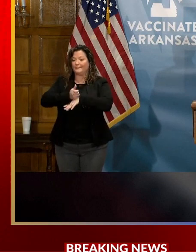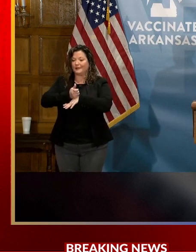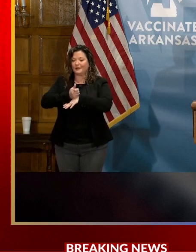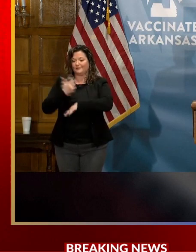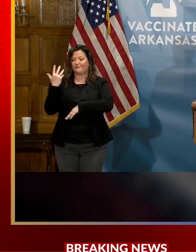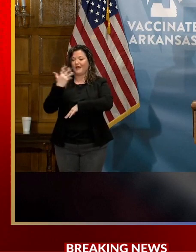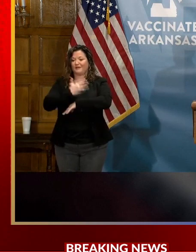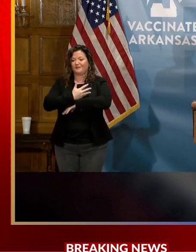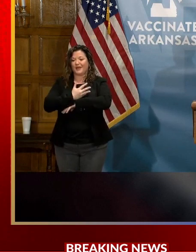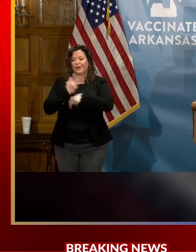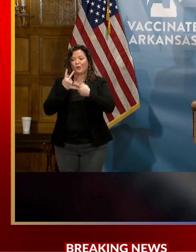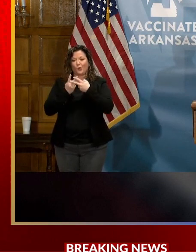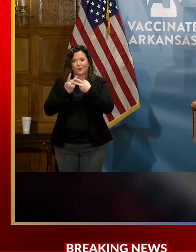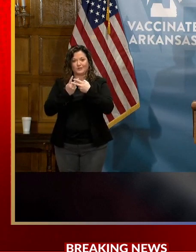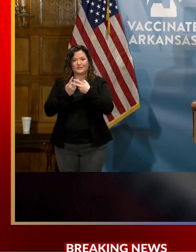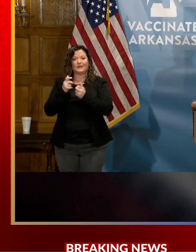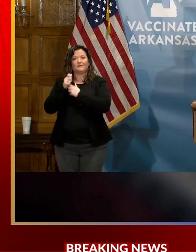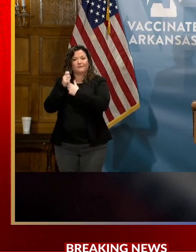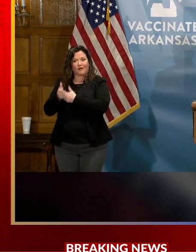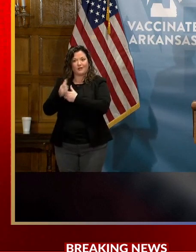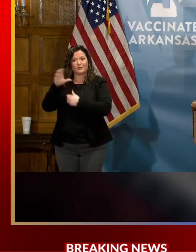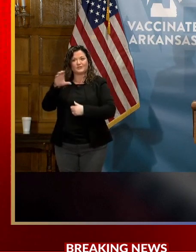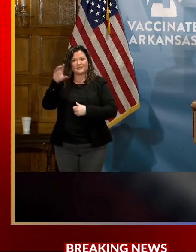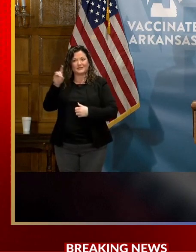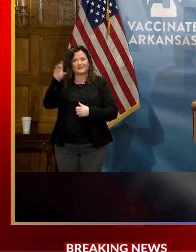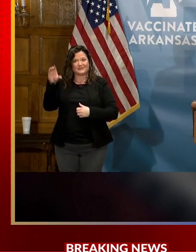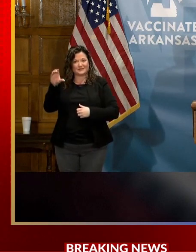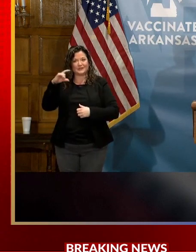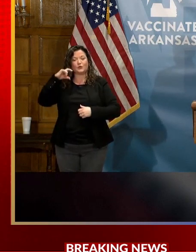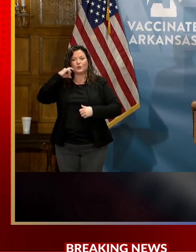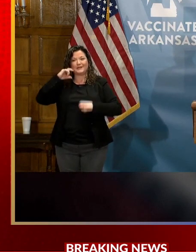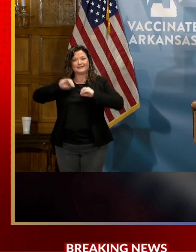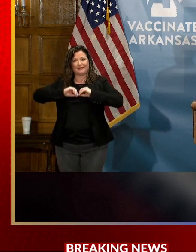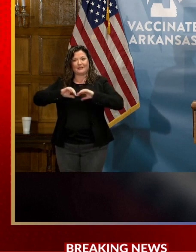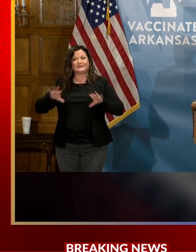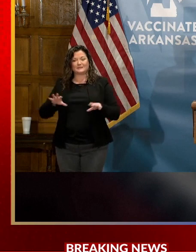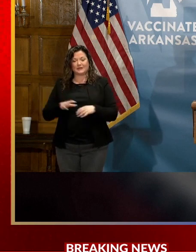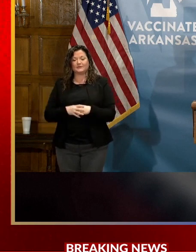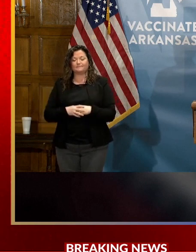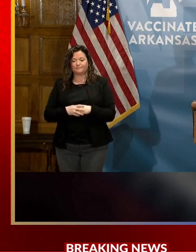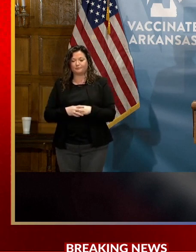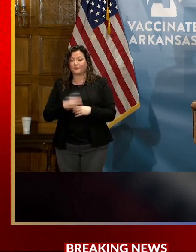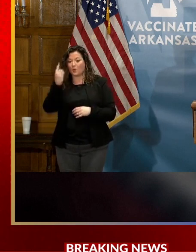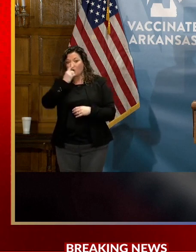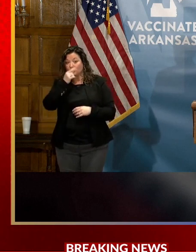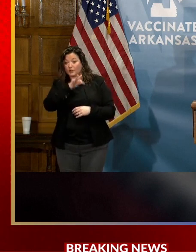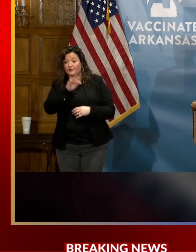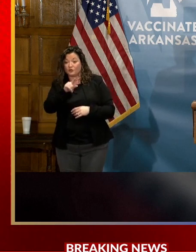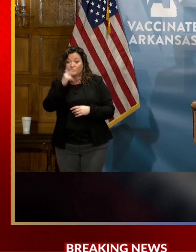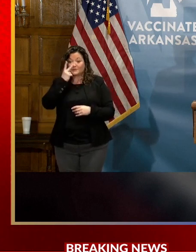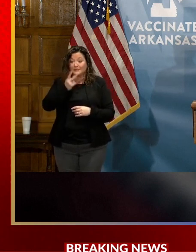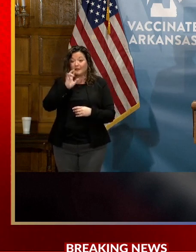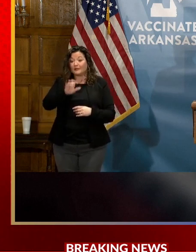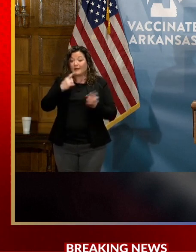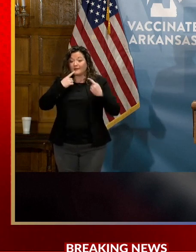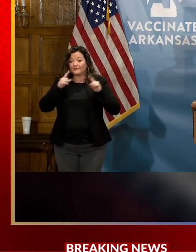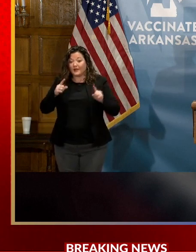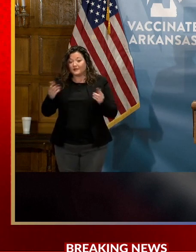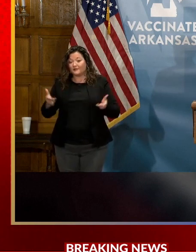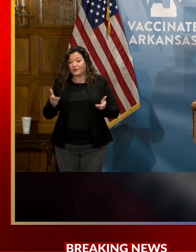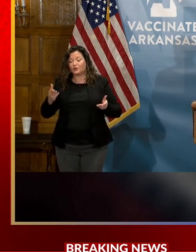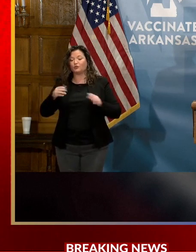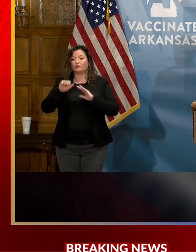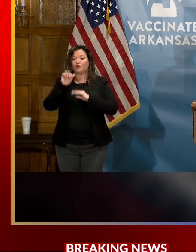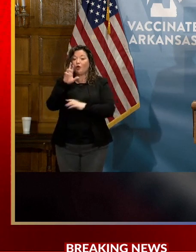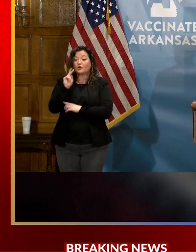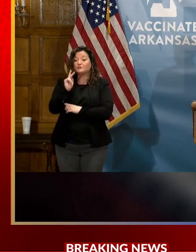5-day quarantine that the CDC recently sent over. I was just wondering if you all have seen that is working here in the state,